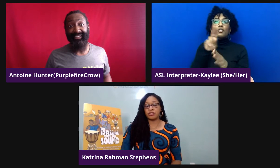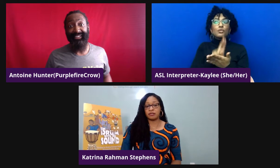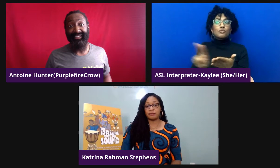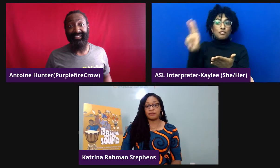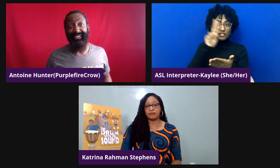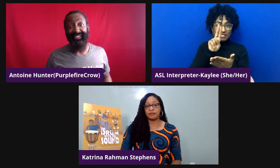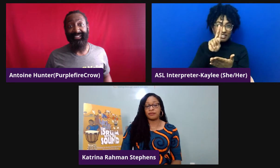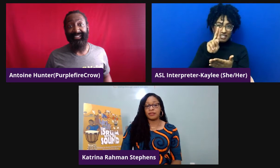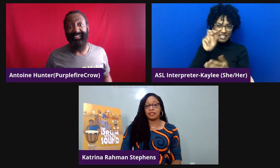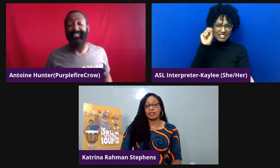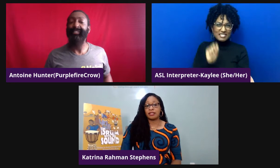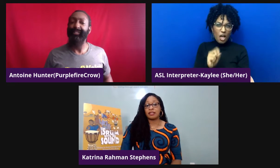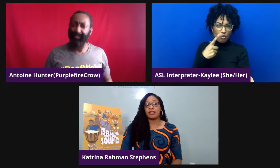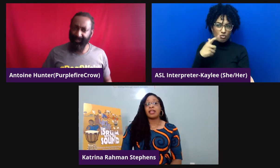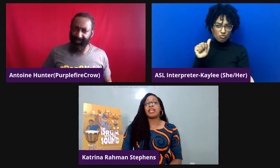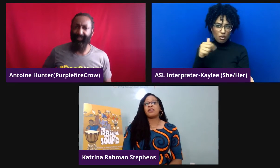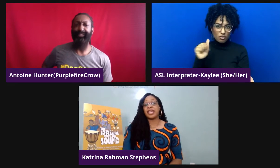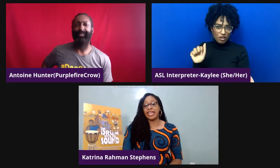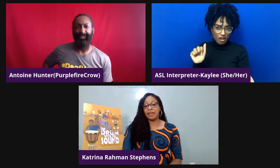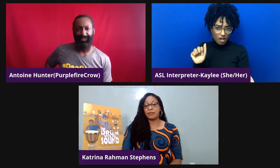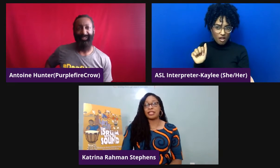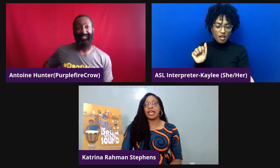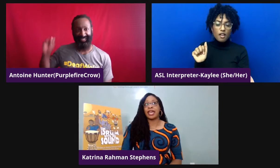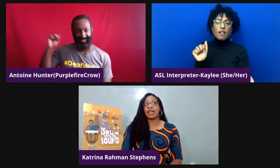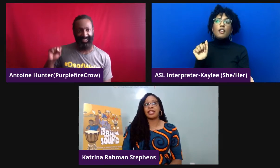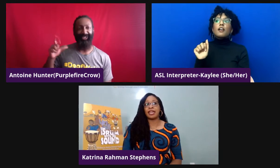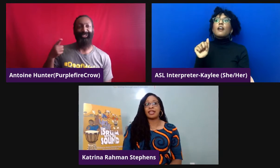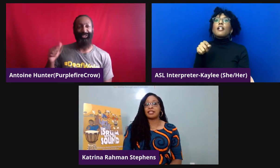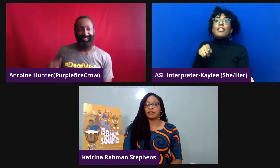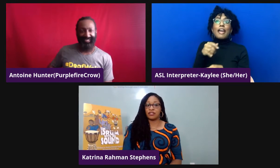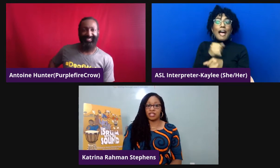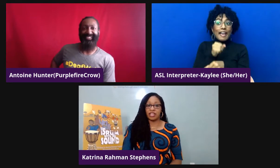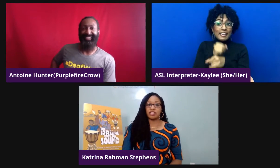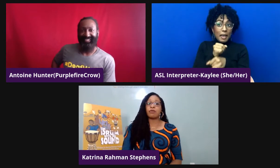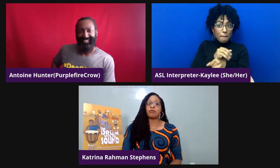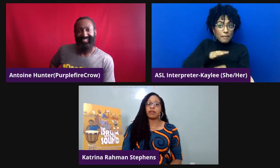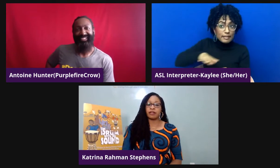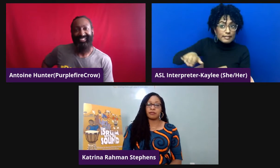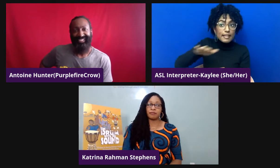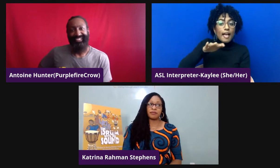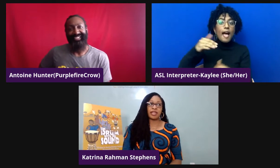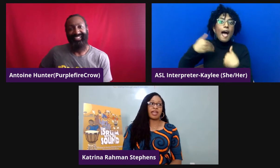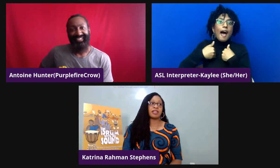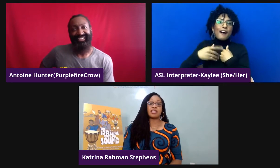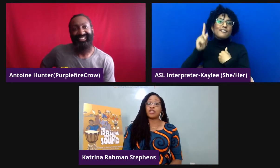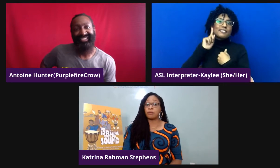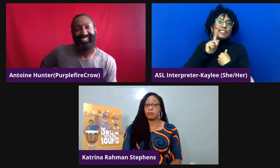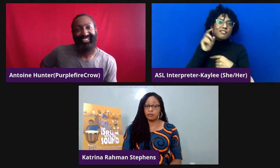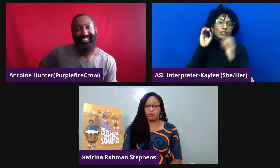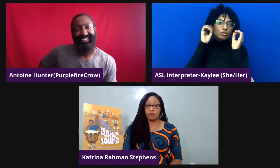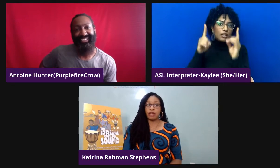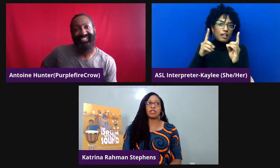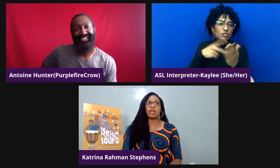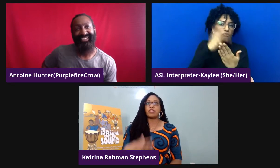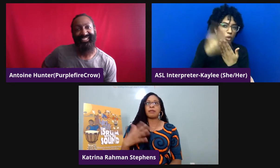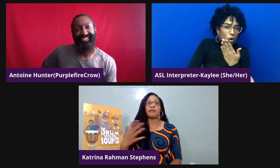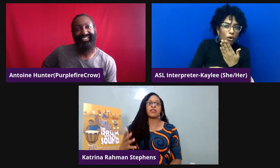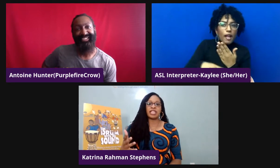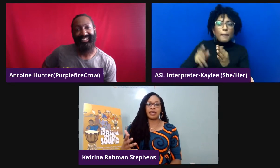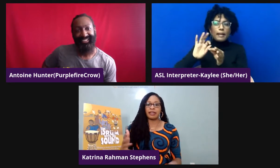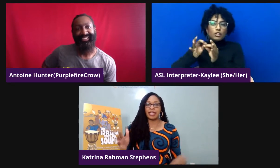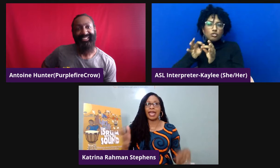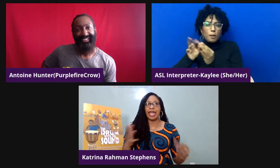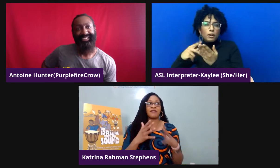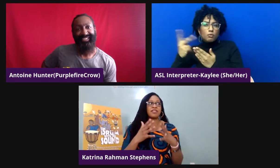South Georgia. And on that campus, they had a deaf education program. They had an interpreting program. So that was my